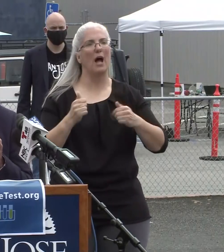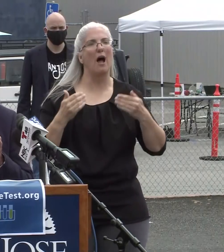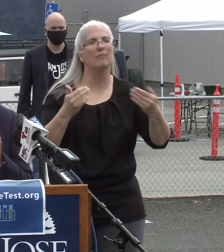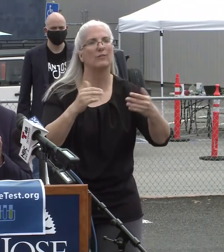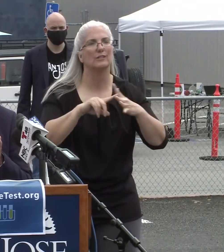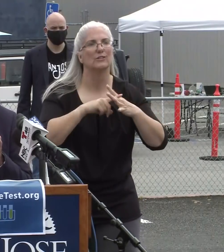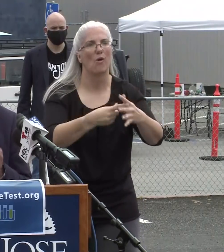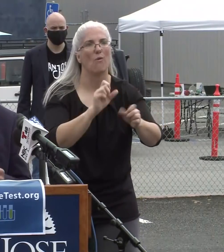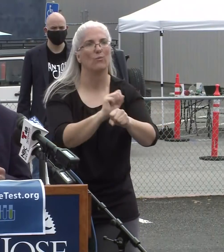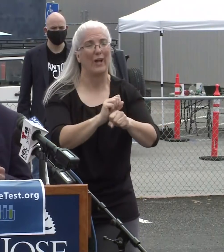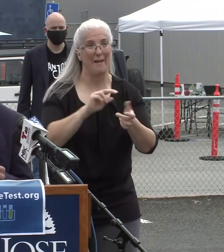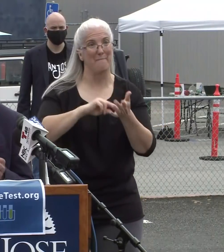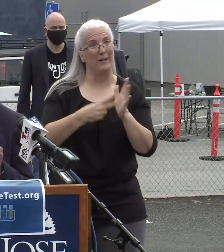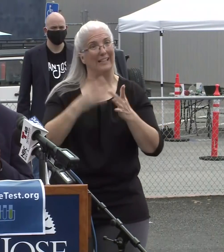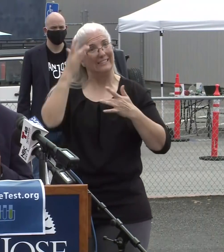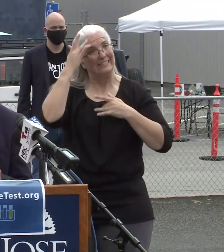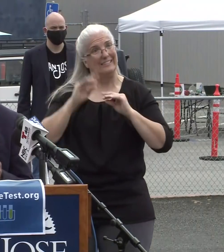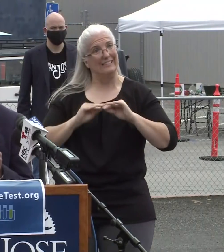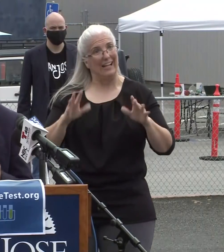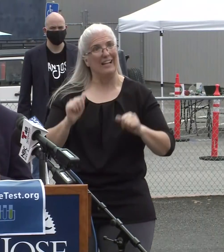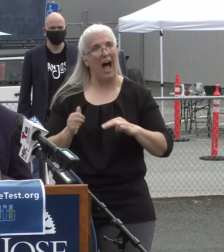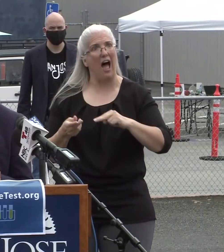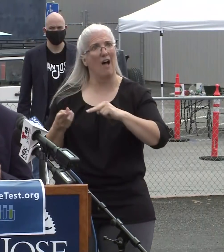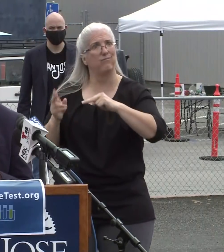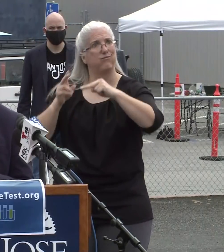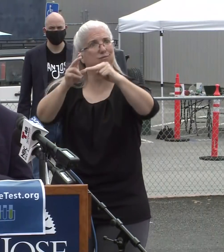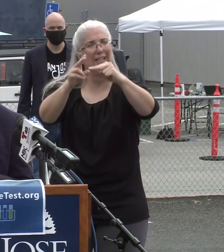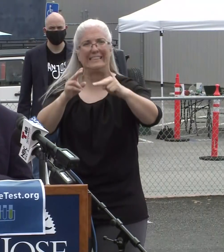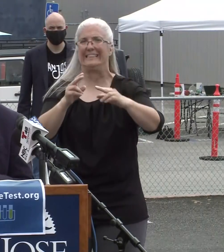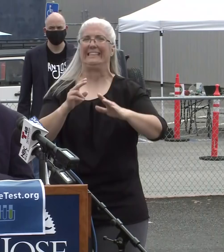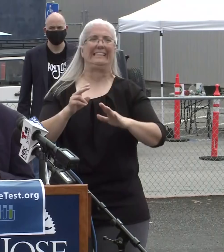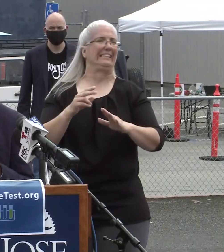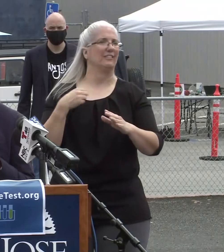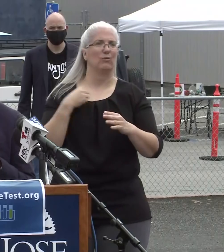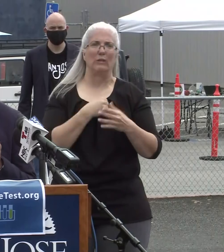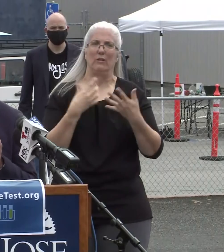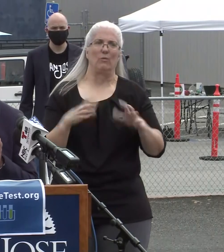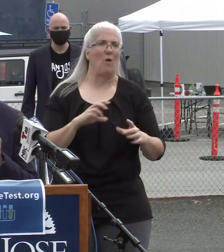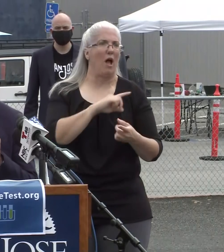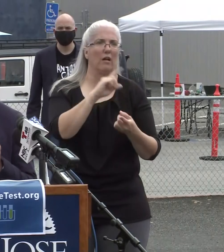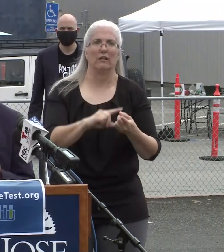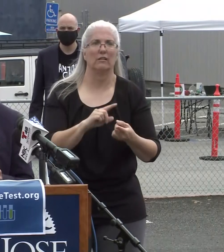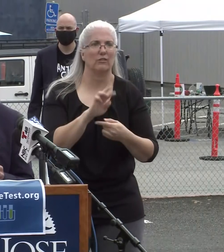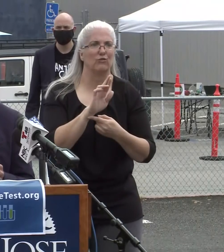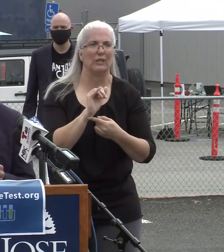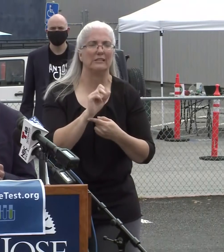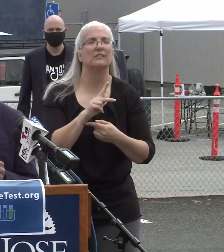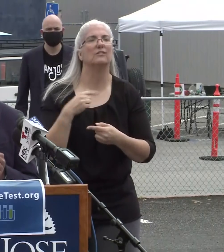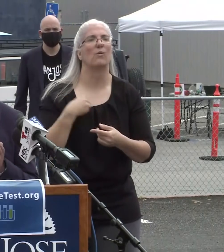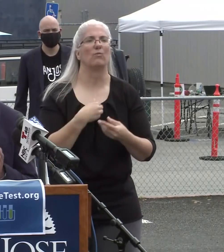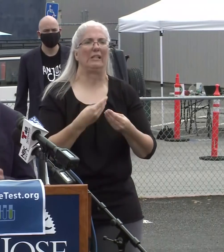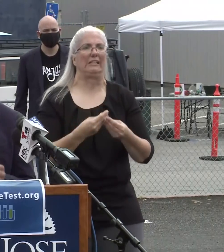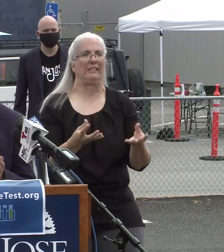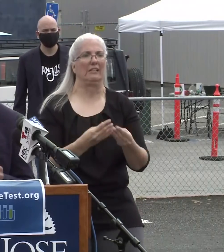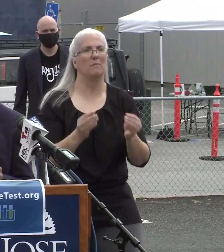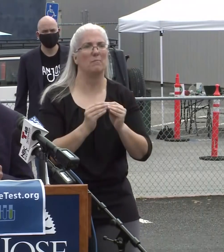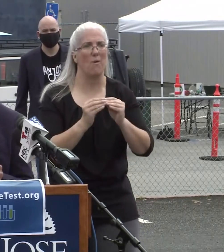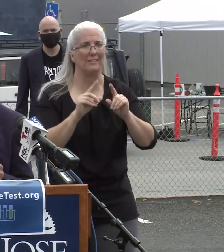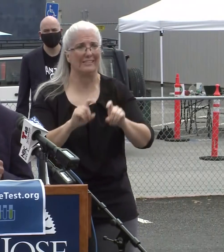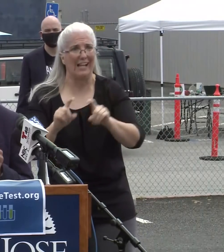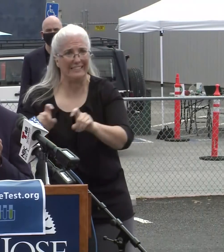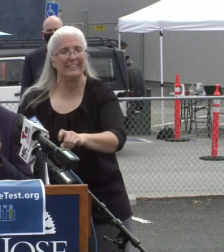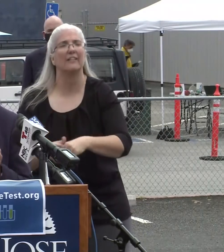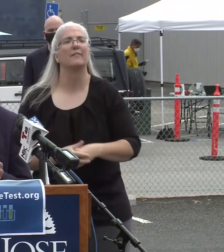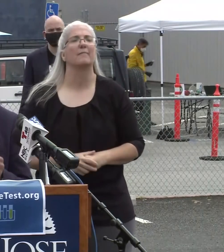their risk for getting infected goes up. And so as we do that, the plan